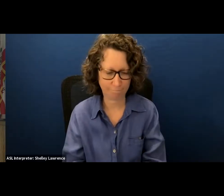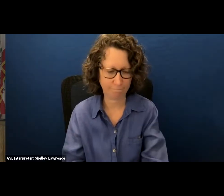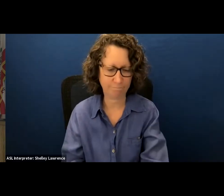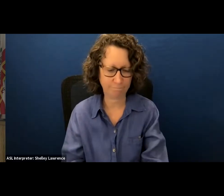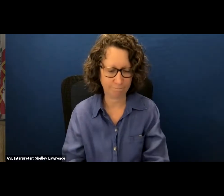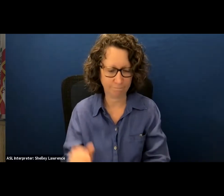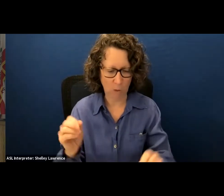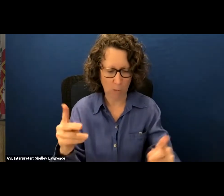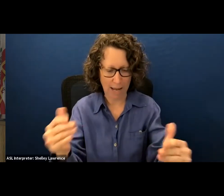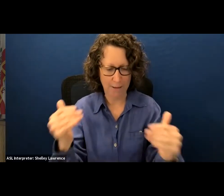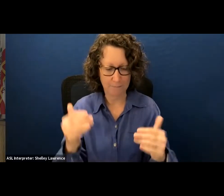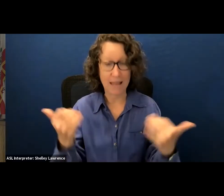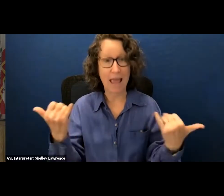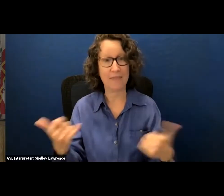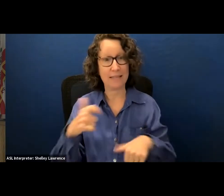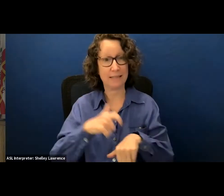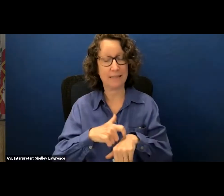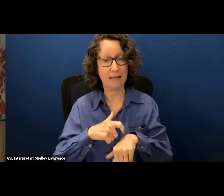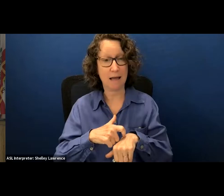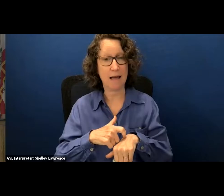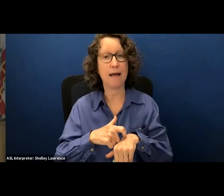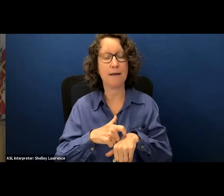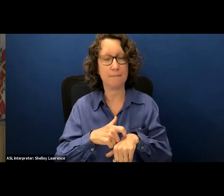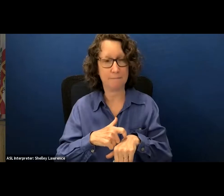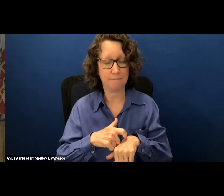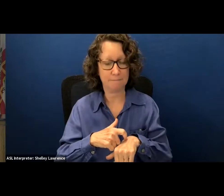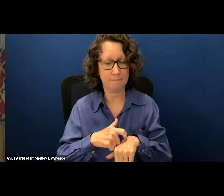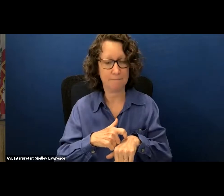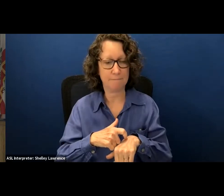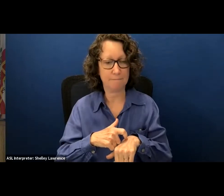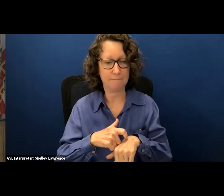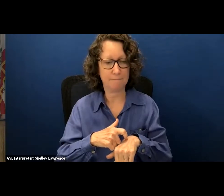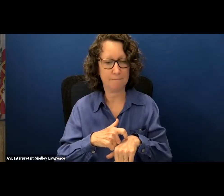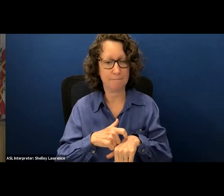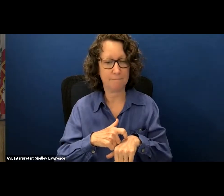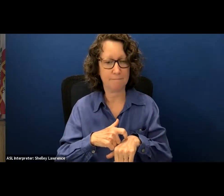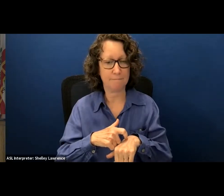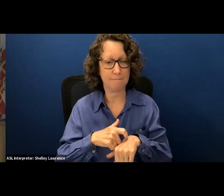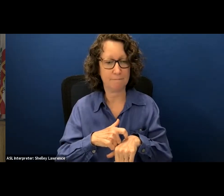Okay, at this time, we will,